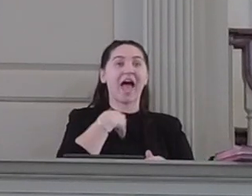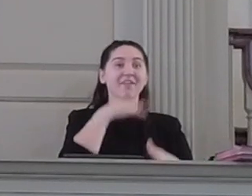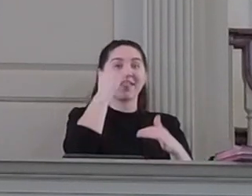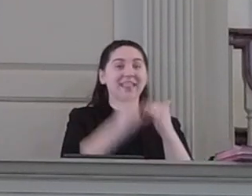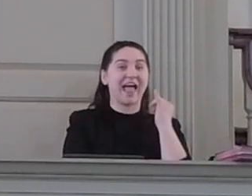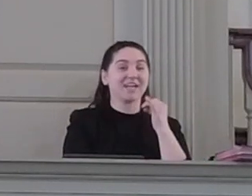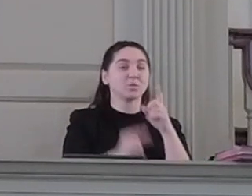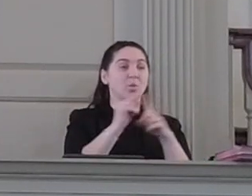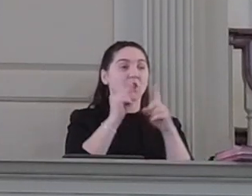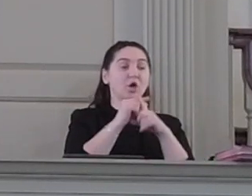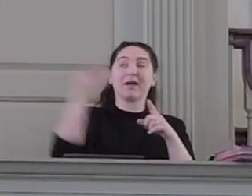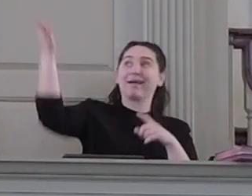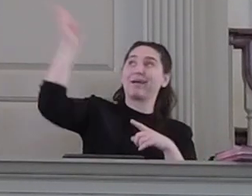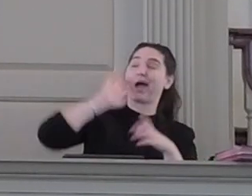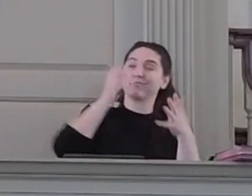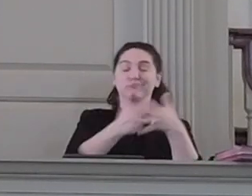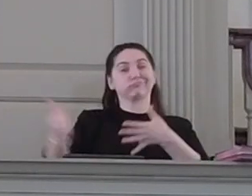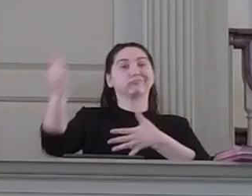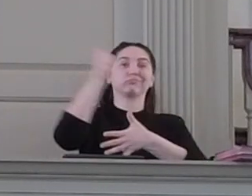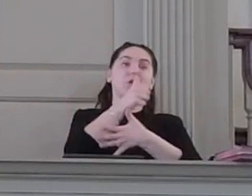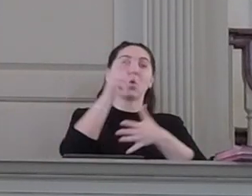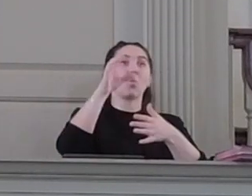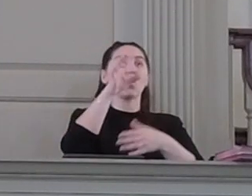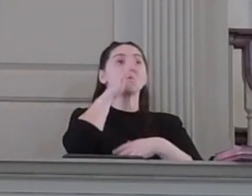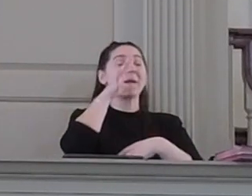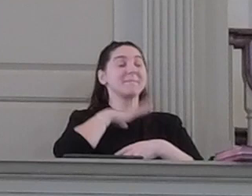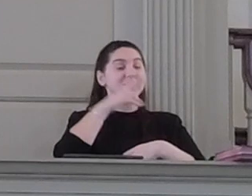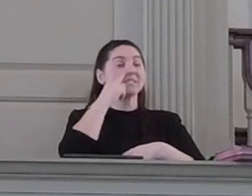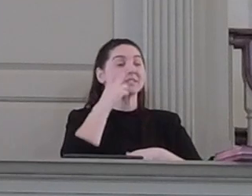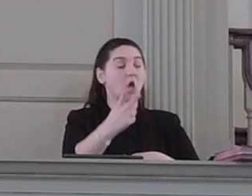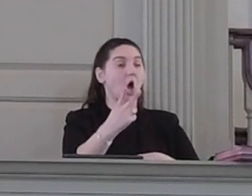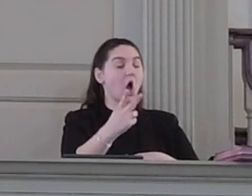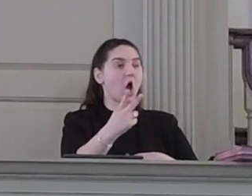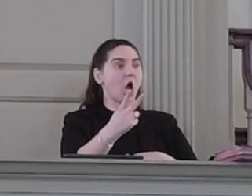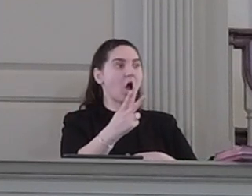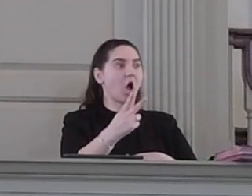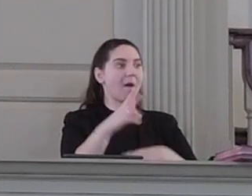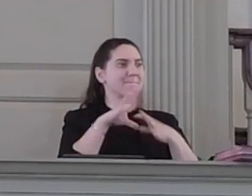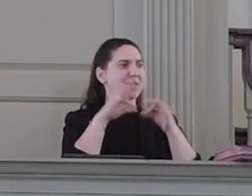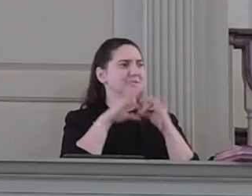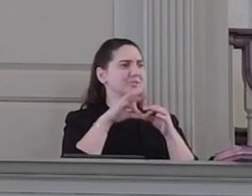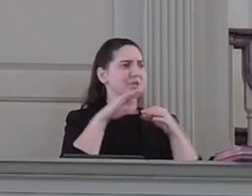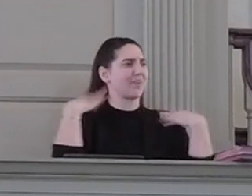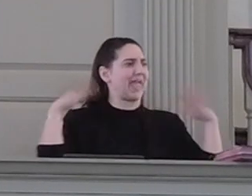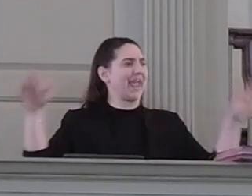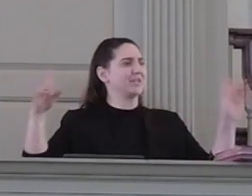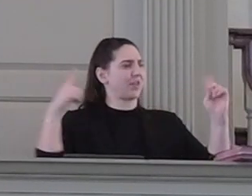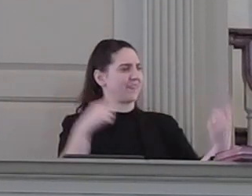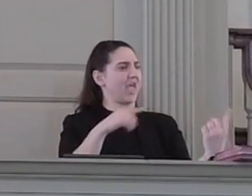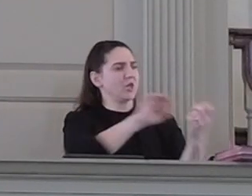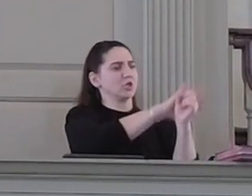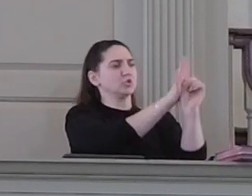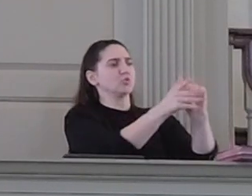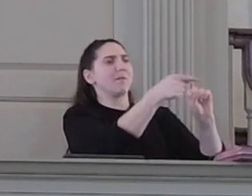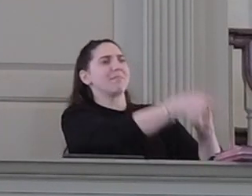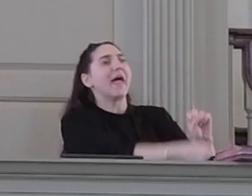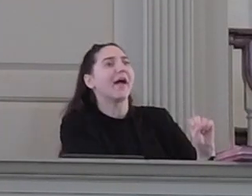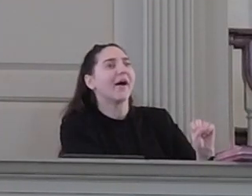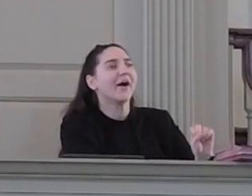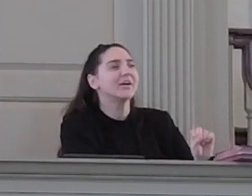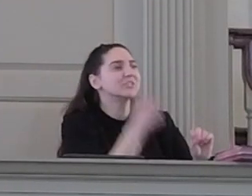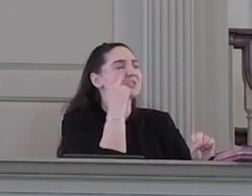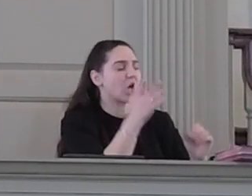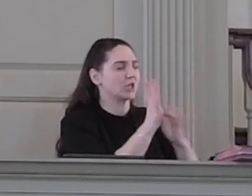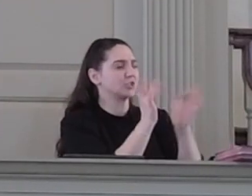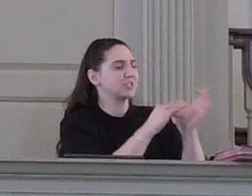in charge, because the women both saw the messenger at the tomb and then also saw Jesus, the risen Jesus,